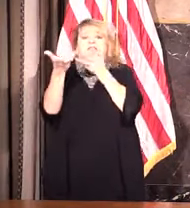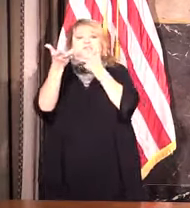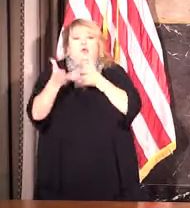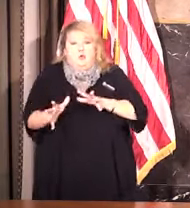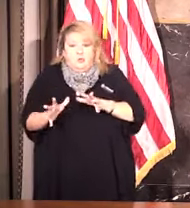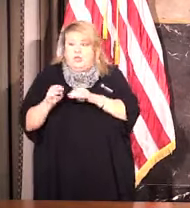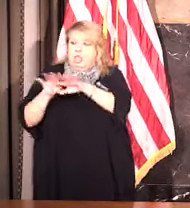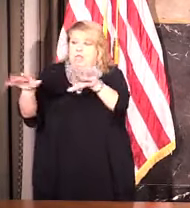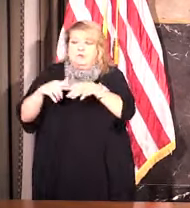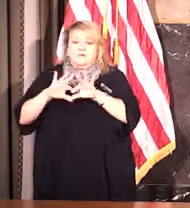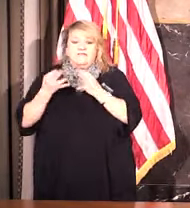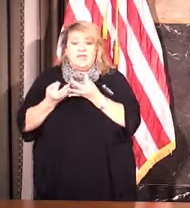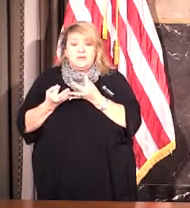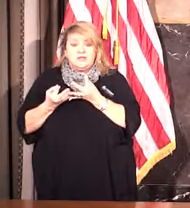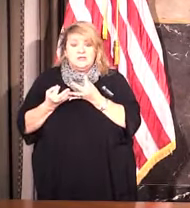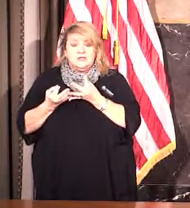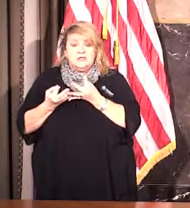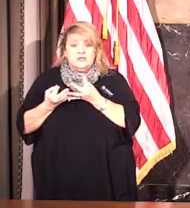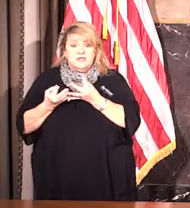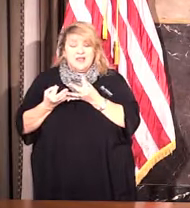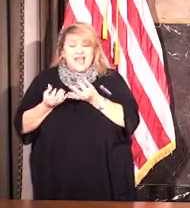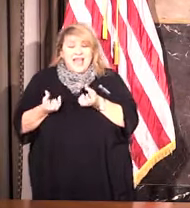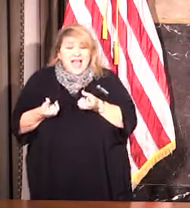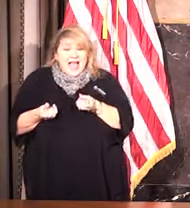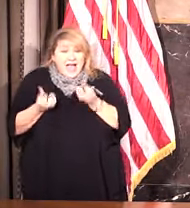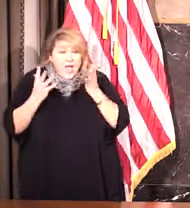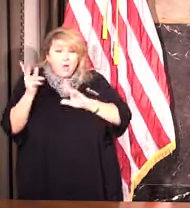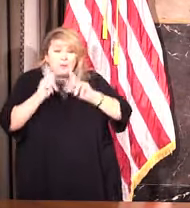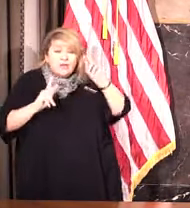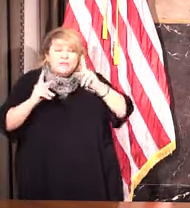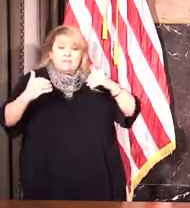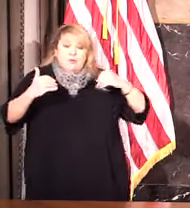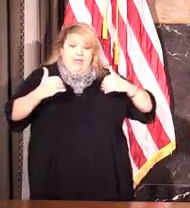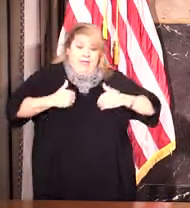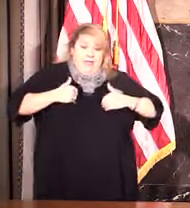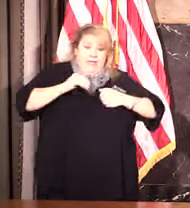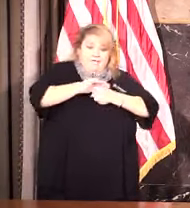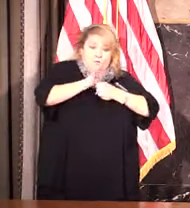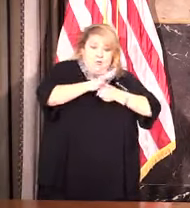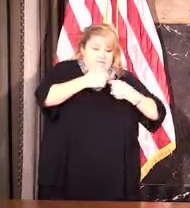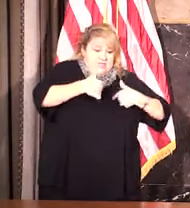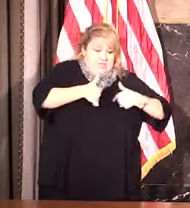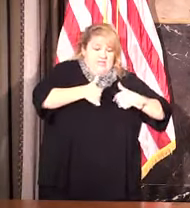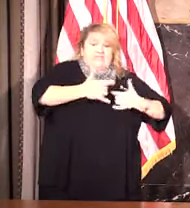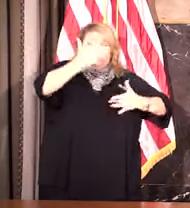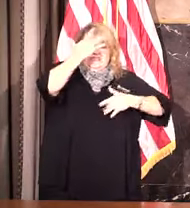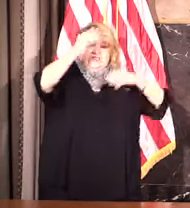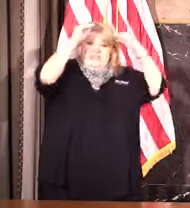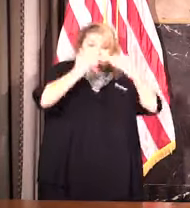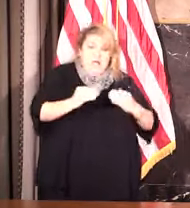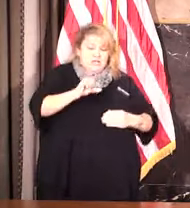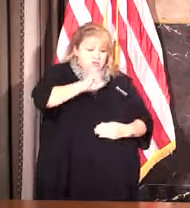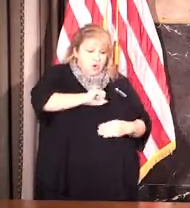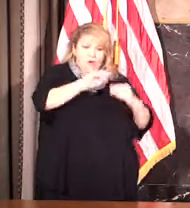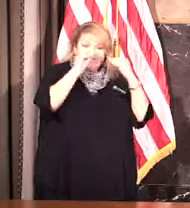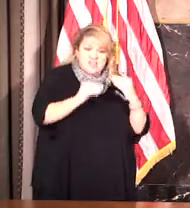And given the degree of asymptomatic transmission, nobody can feel comfortable that they don't have it and won't transmit